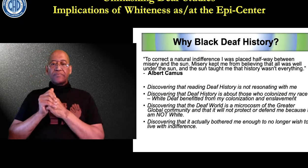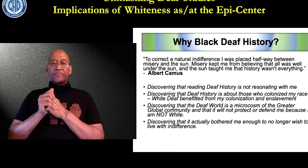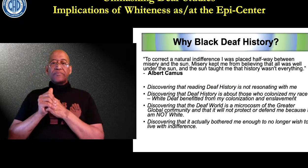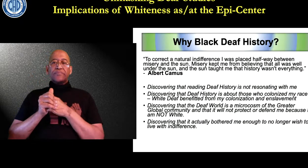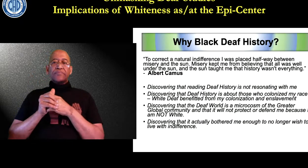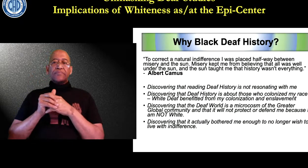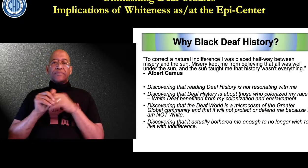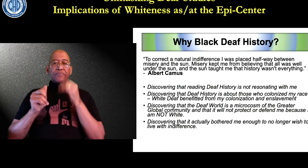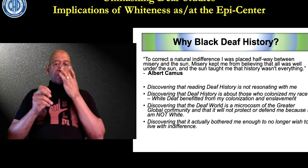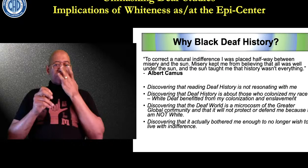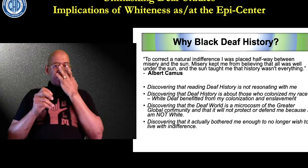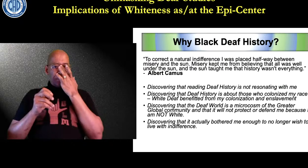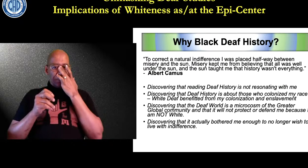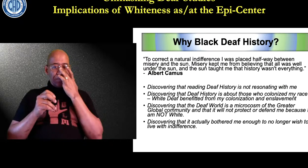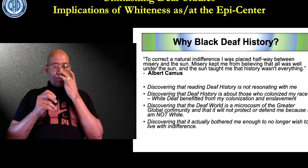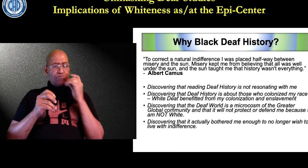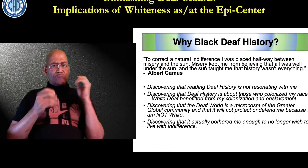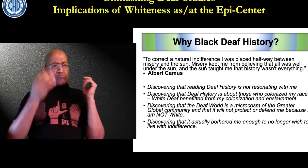future.